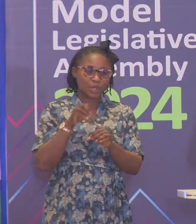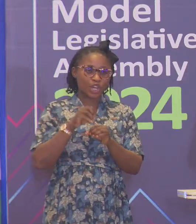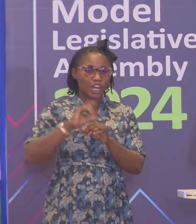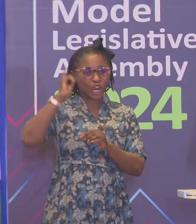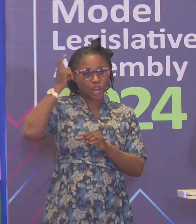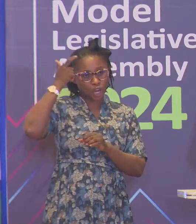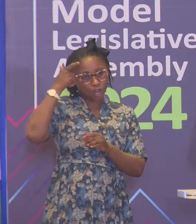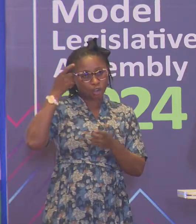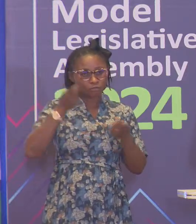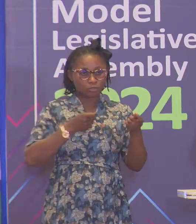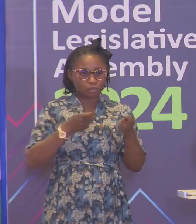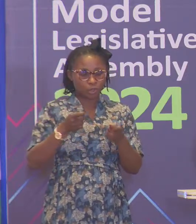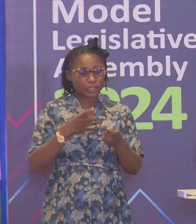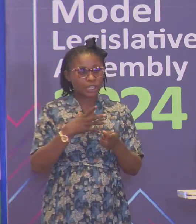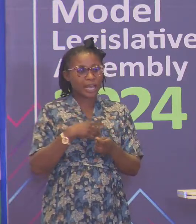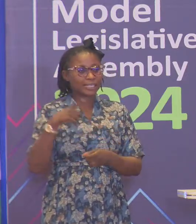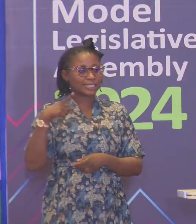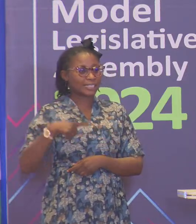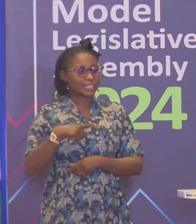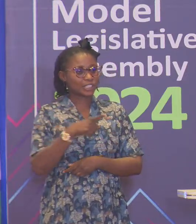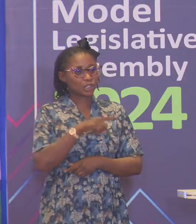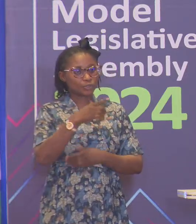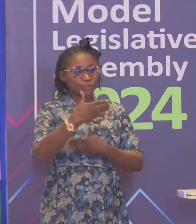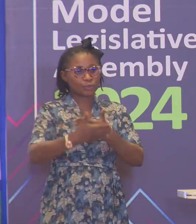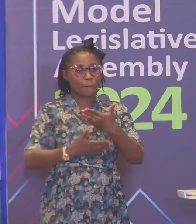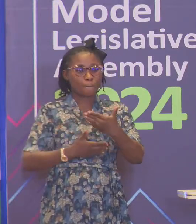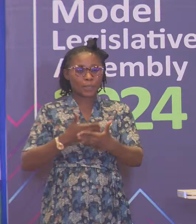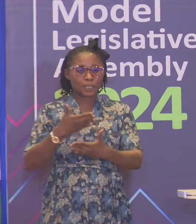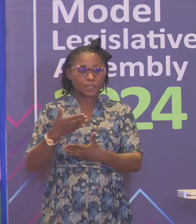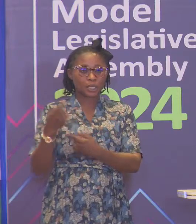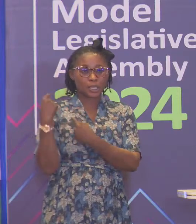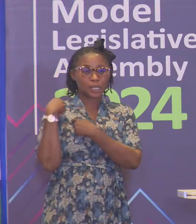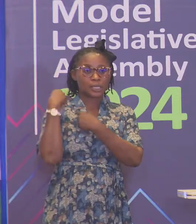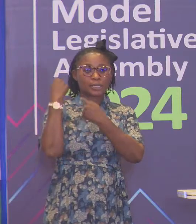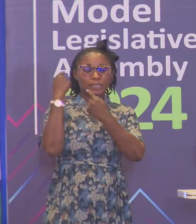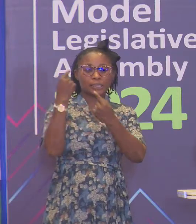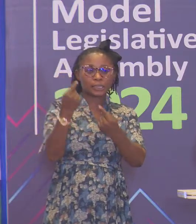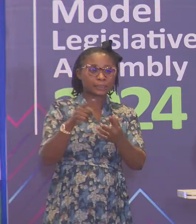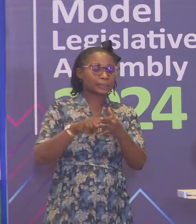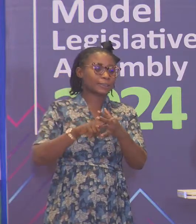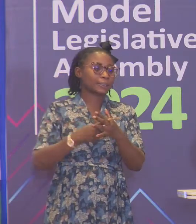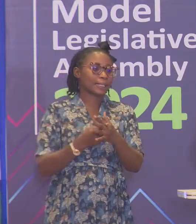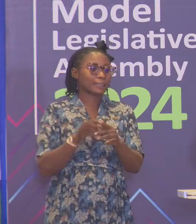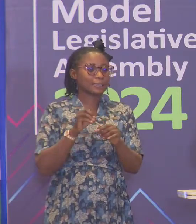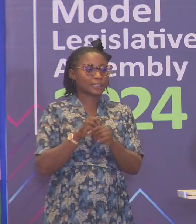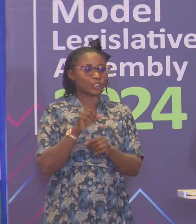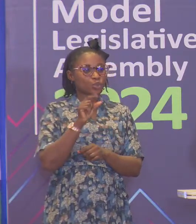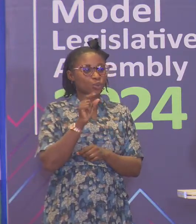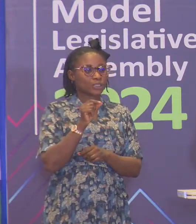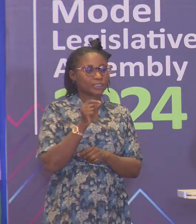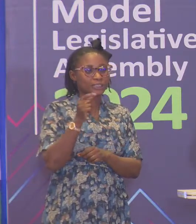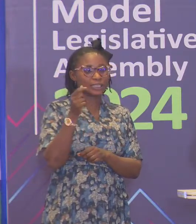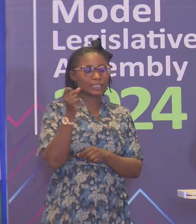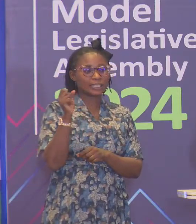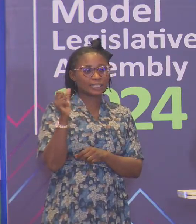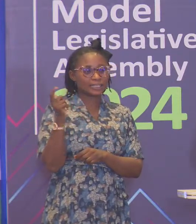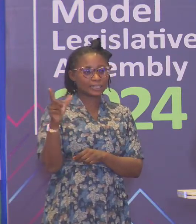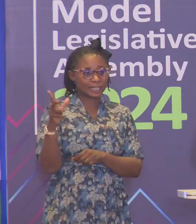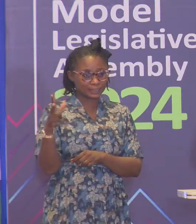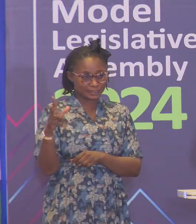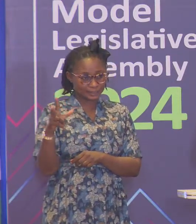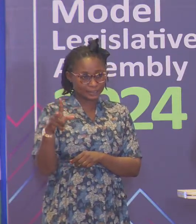governance and the legislative process. Since its inception in 2013, Plac has